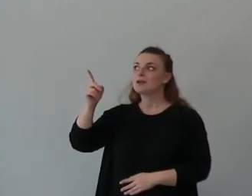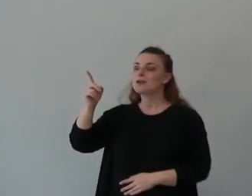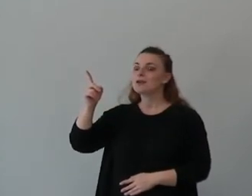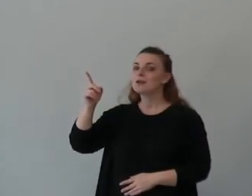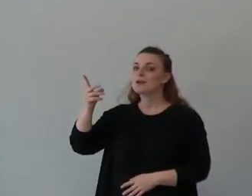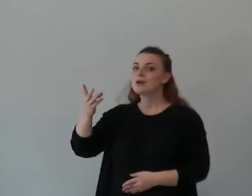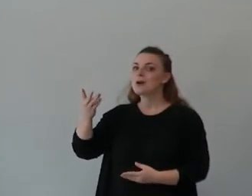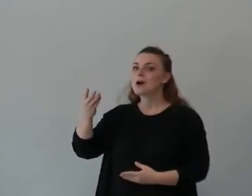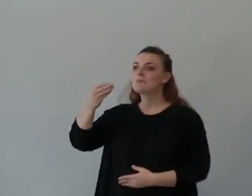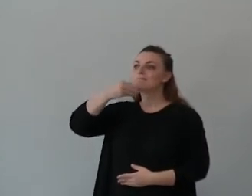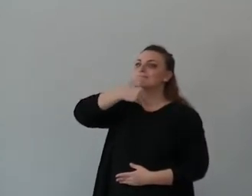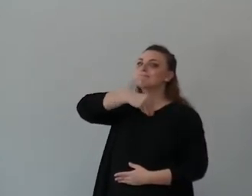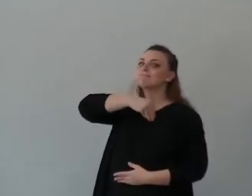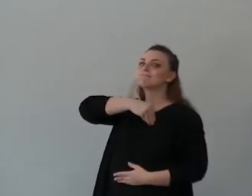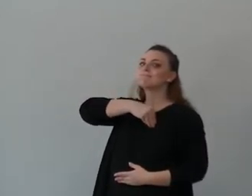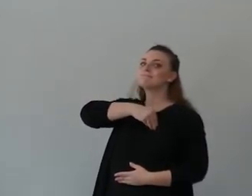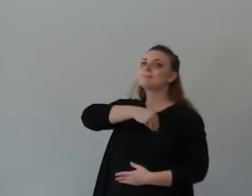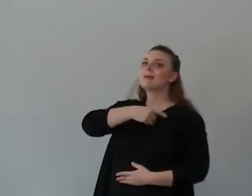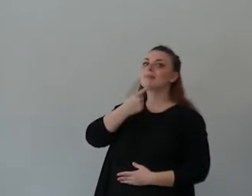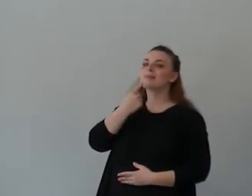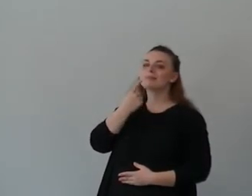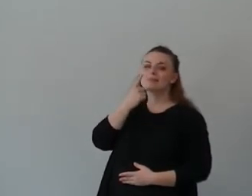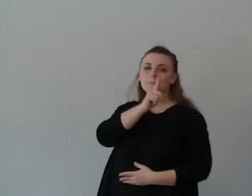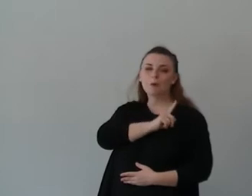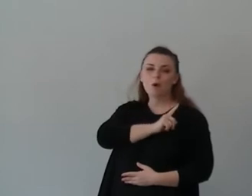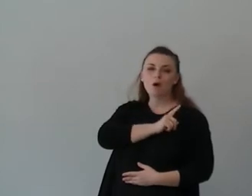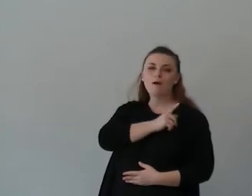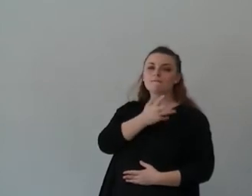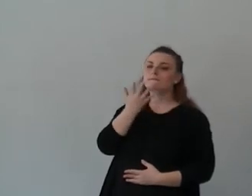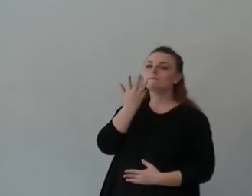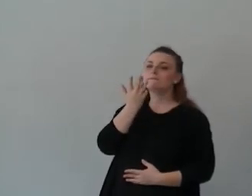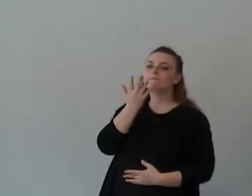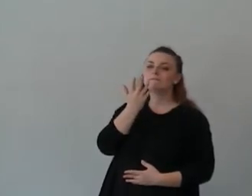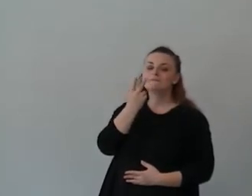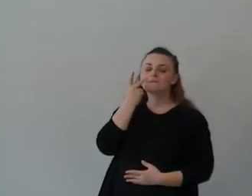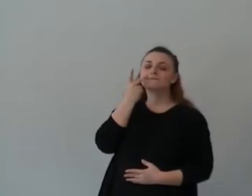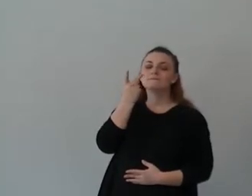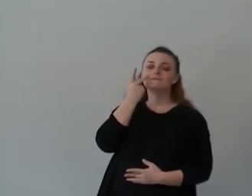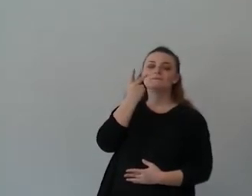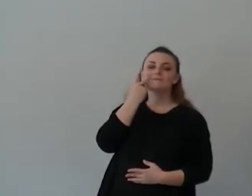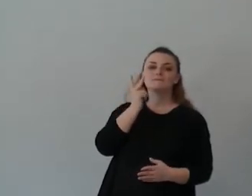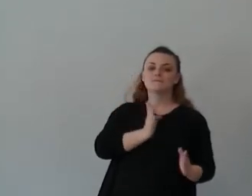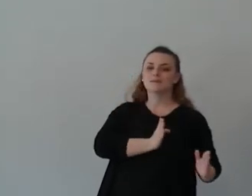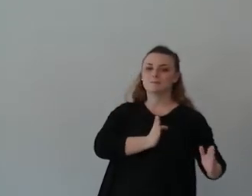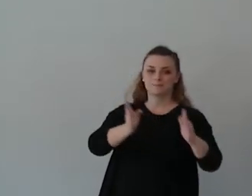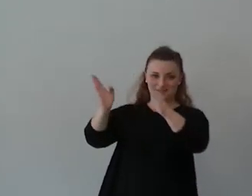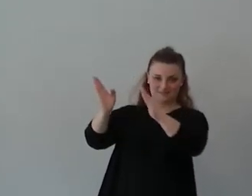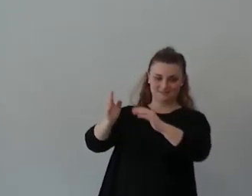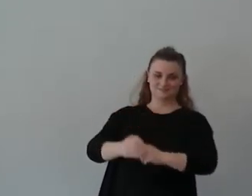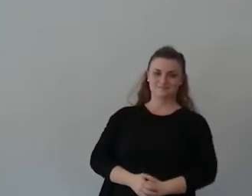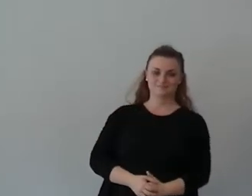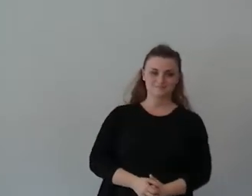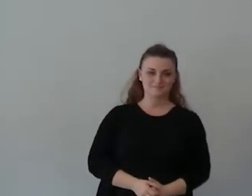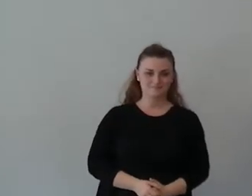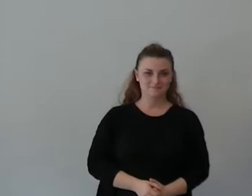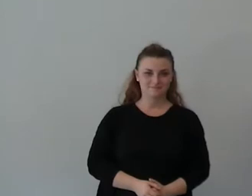di vedere questa torre di Pisa all'età di 7-8 anni. I had no idea what God's plans were for me then. Io non avevo idea di quelli